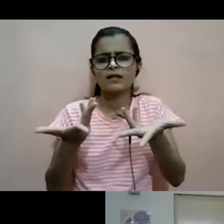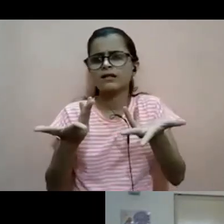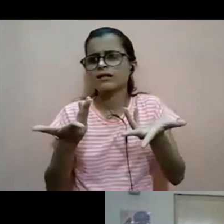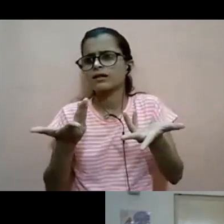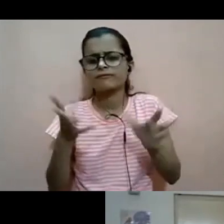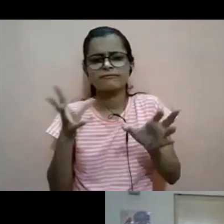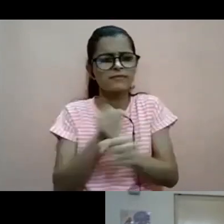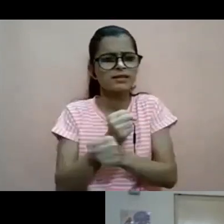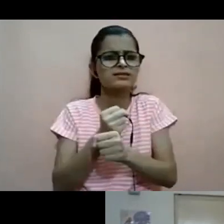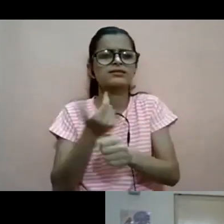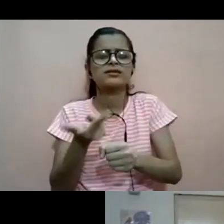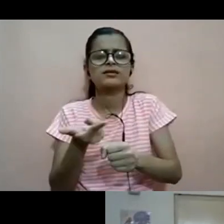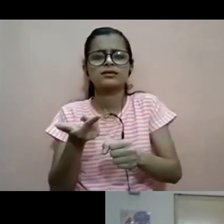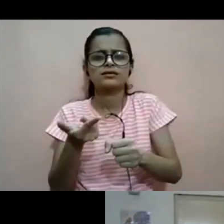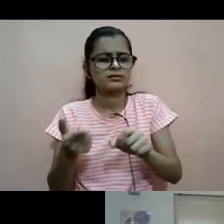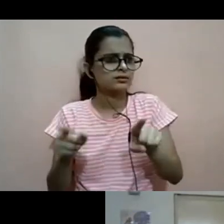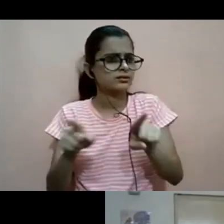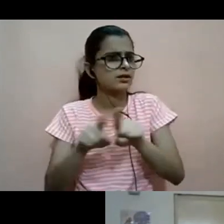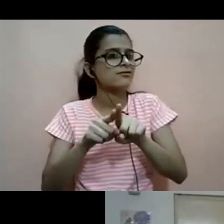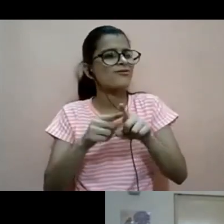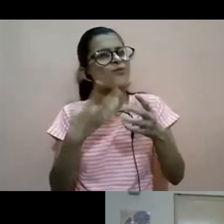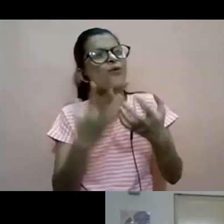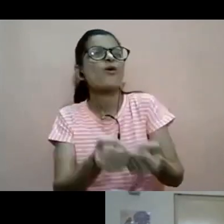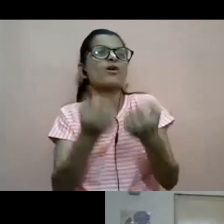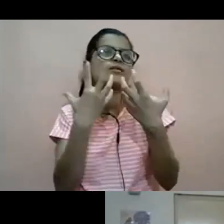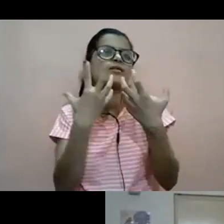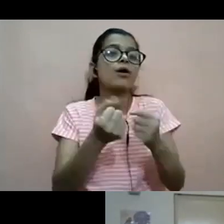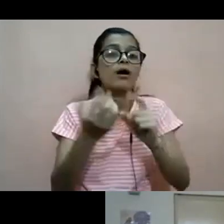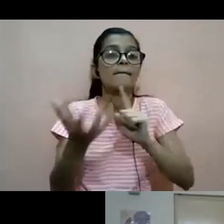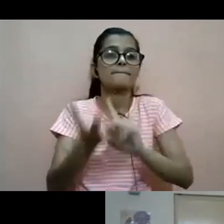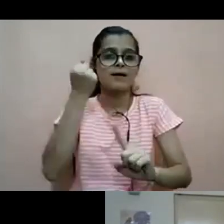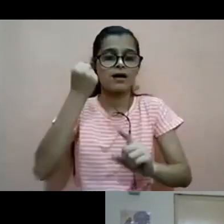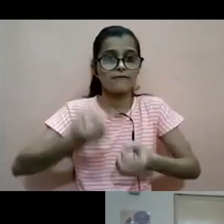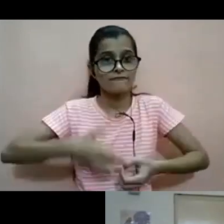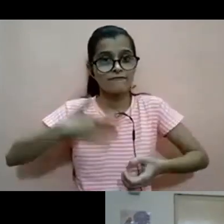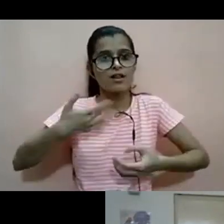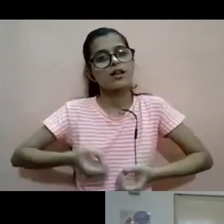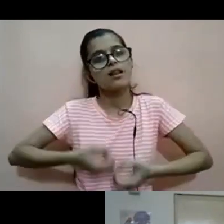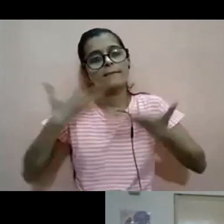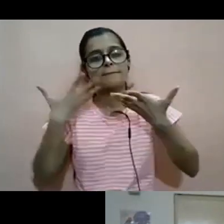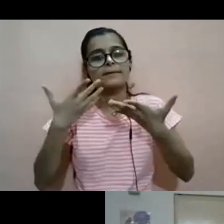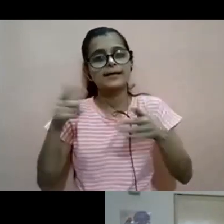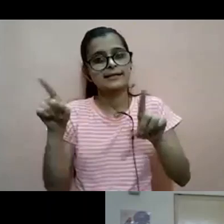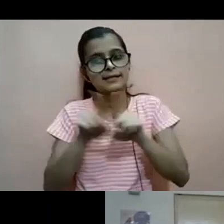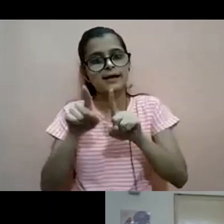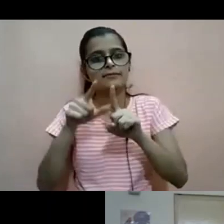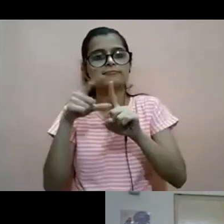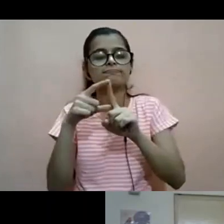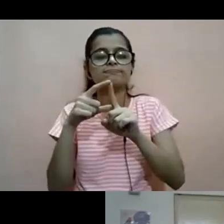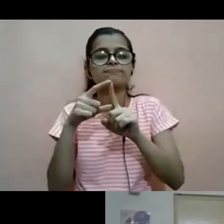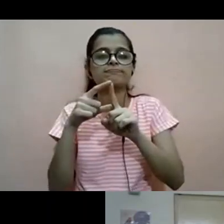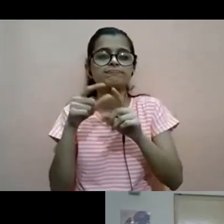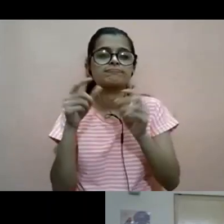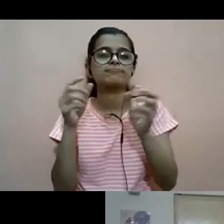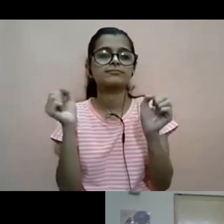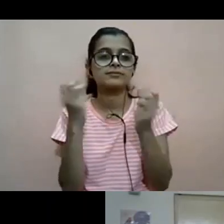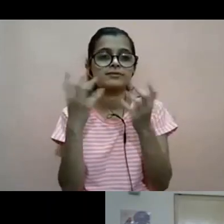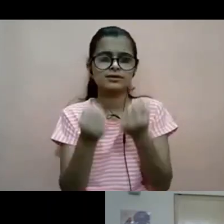to connect with others, to move away from the vulgar materialism of everyday